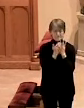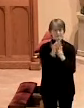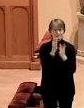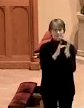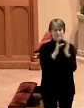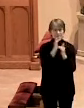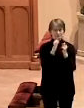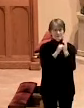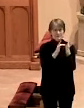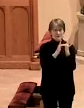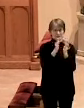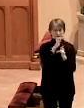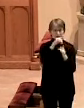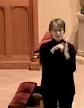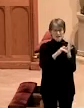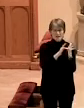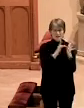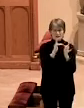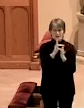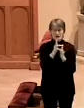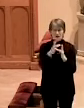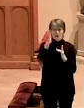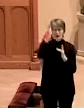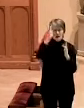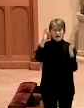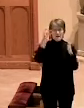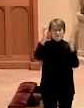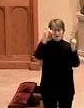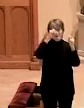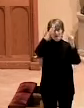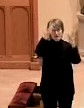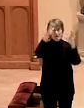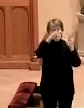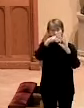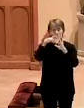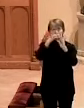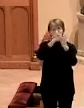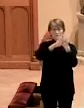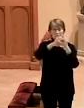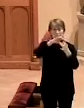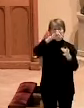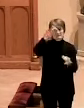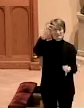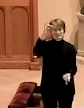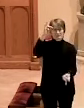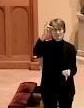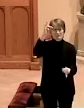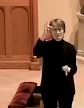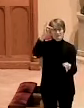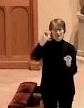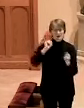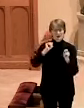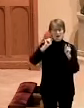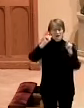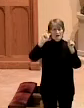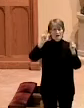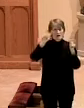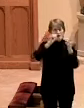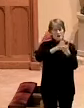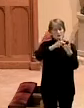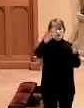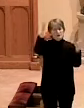Through him and with him and in him, O God, Almighty Father, in the unity of the Holy